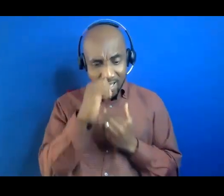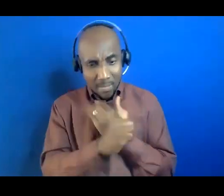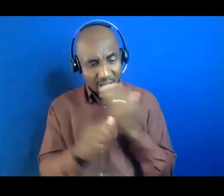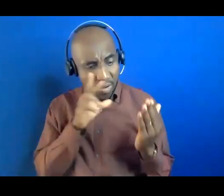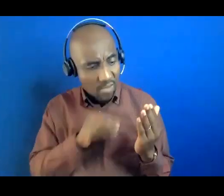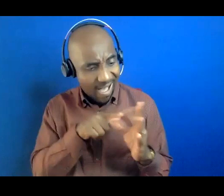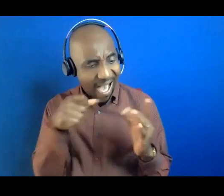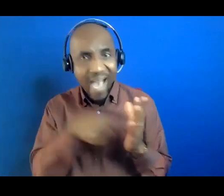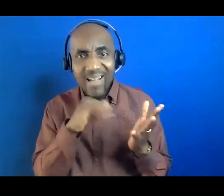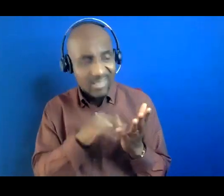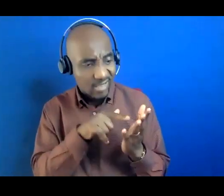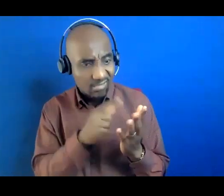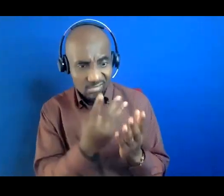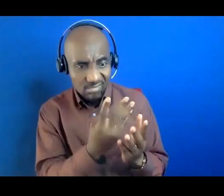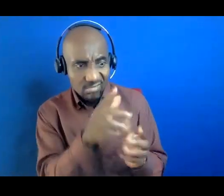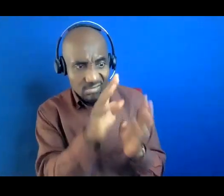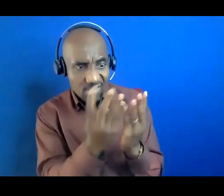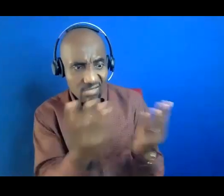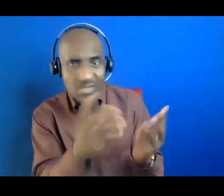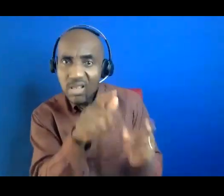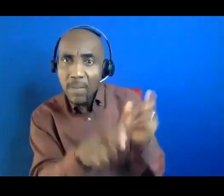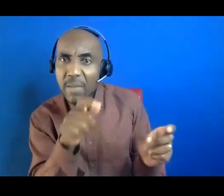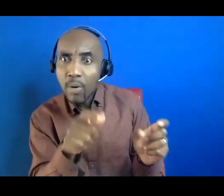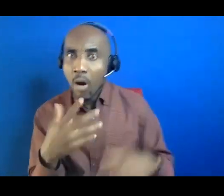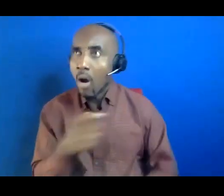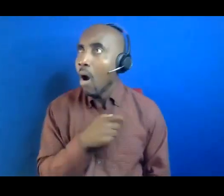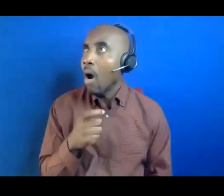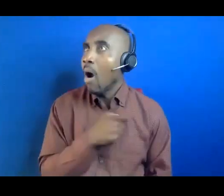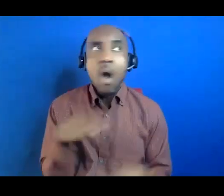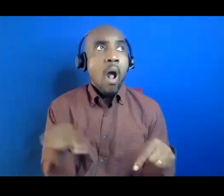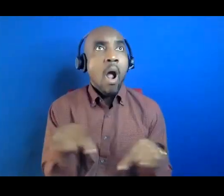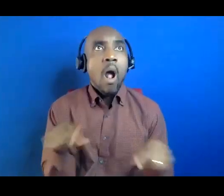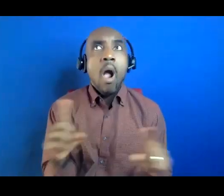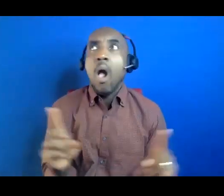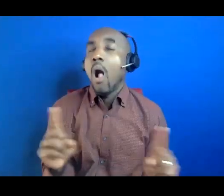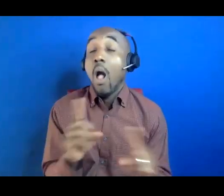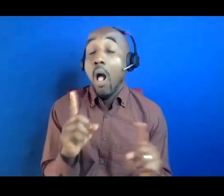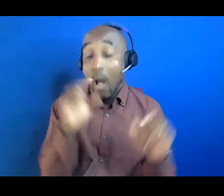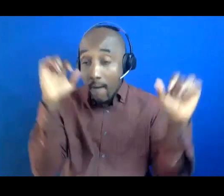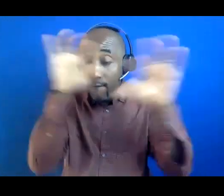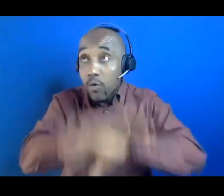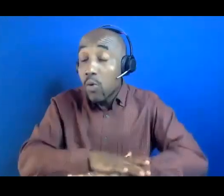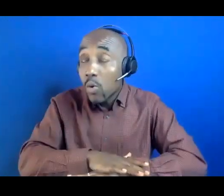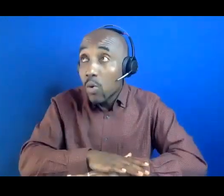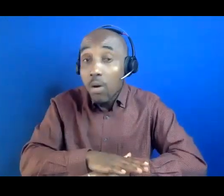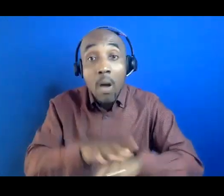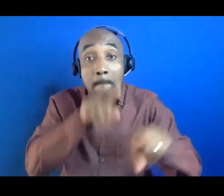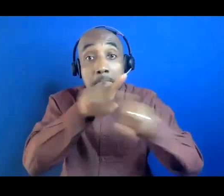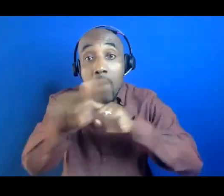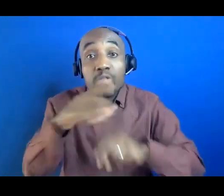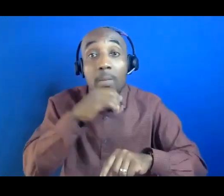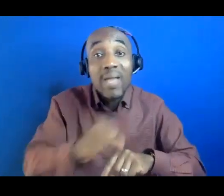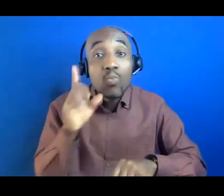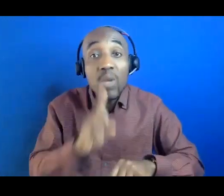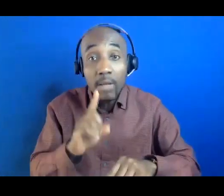Acts, they were frightened, they were confused, and they were mostly uneducated men and